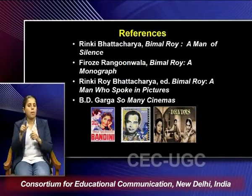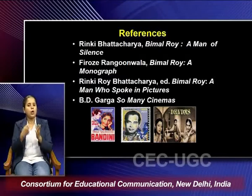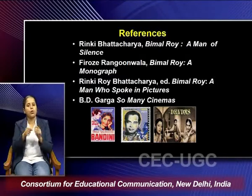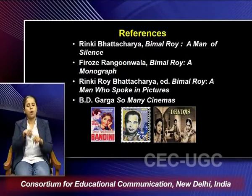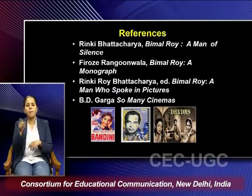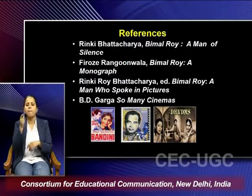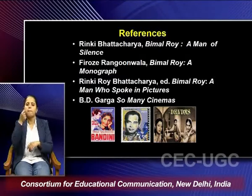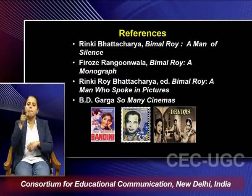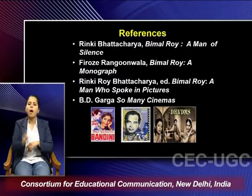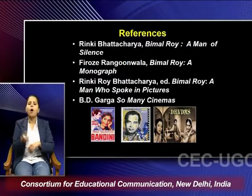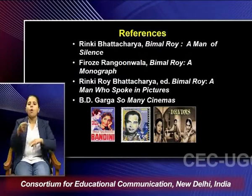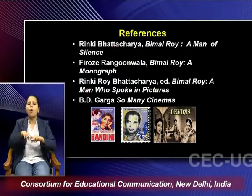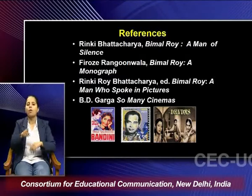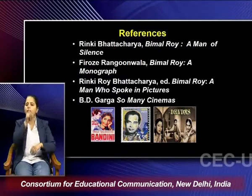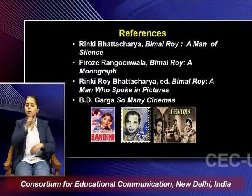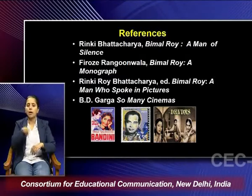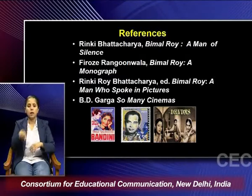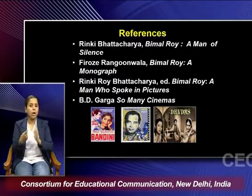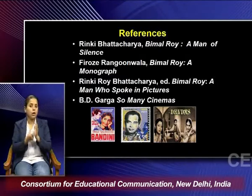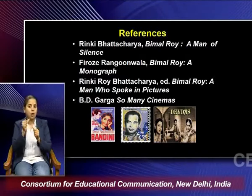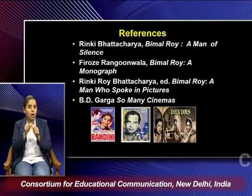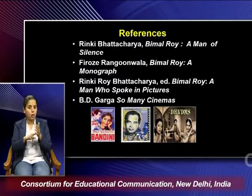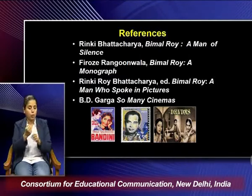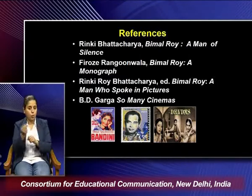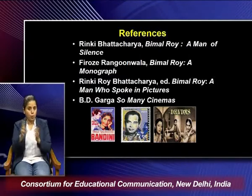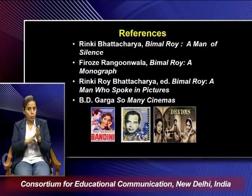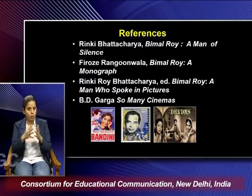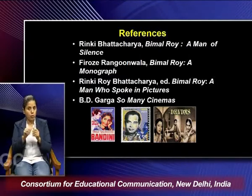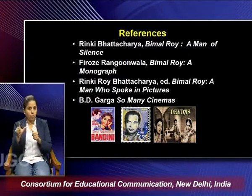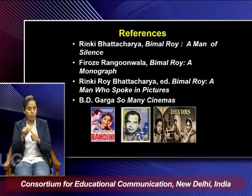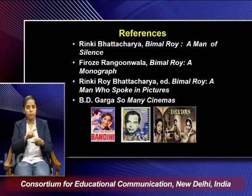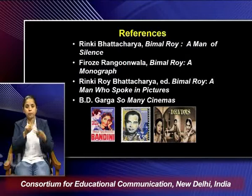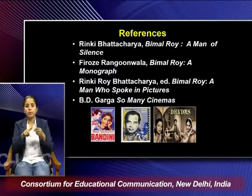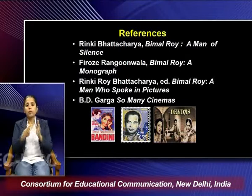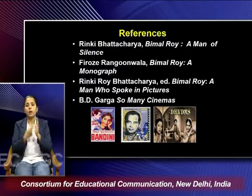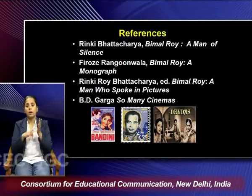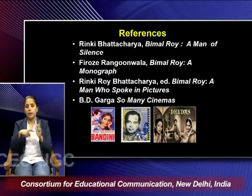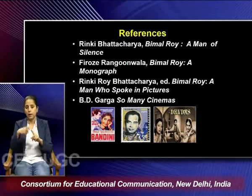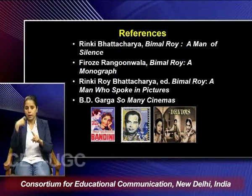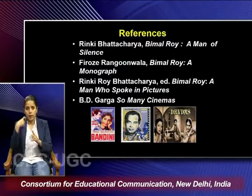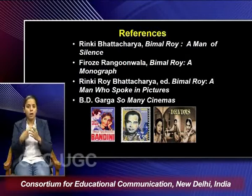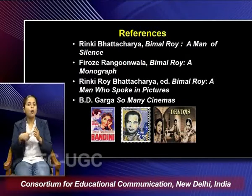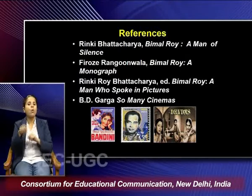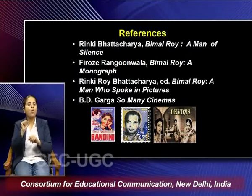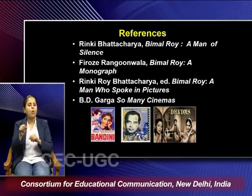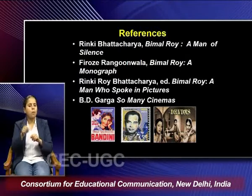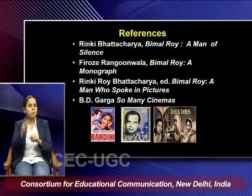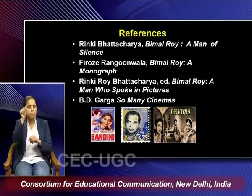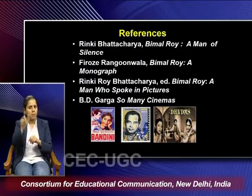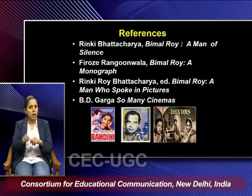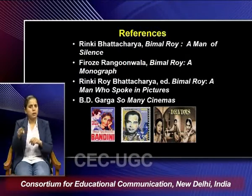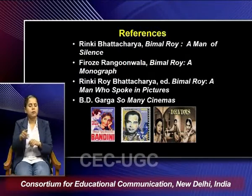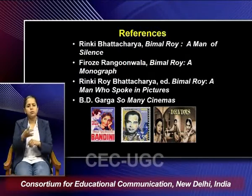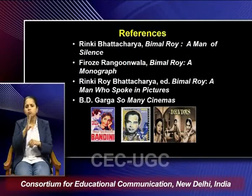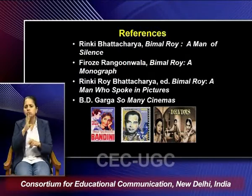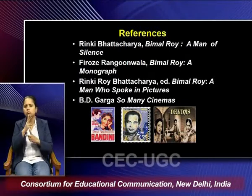Silence, Feroz Rangoonwala, Bimal Roy, A Monograph, Rinki Roy Bhattacharya edited Bimal Roy, A Man Who Spoke in